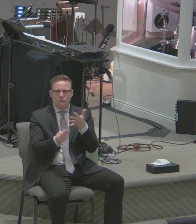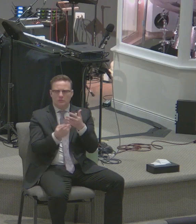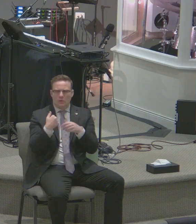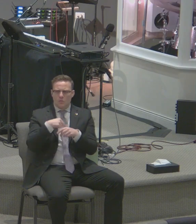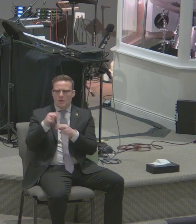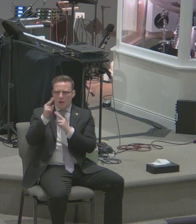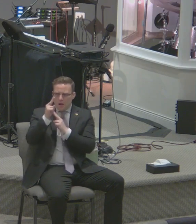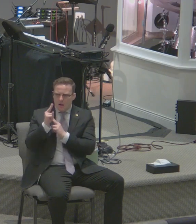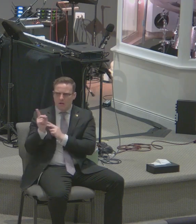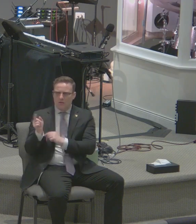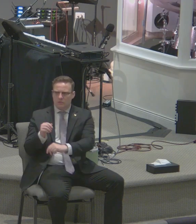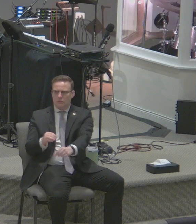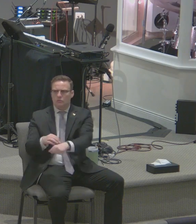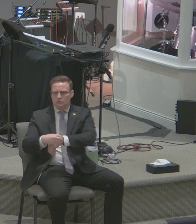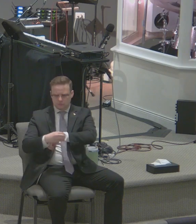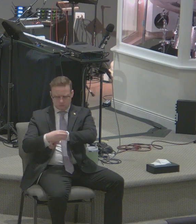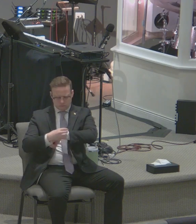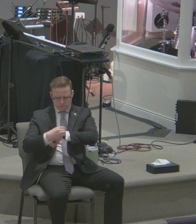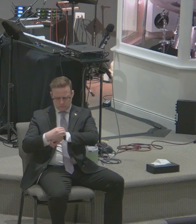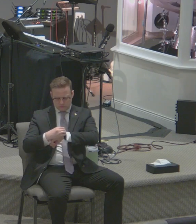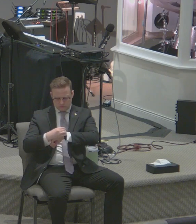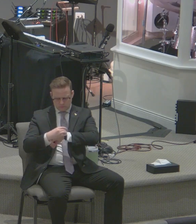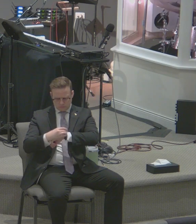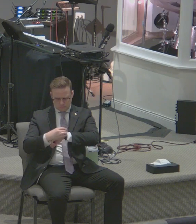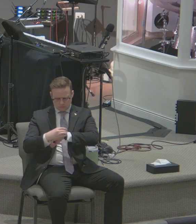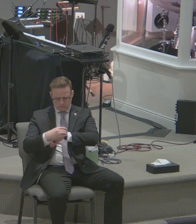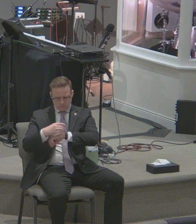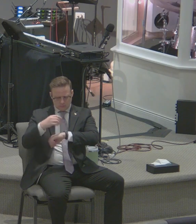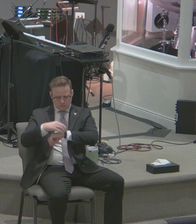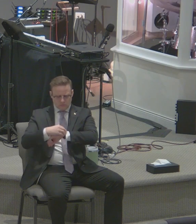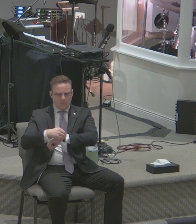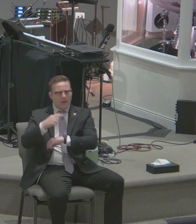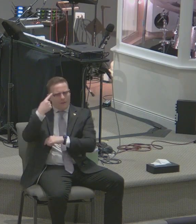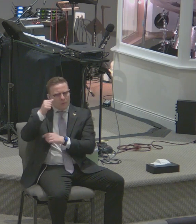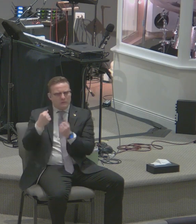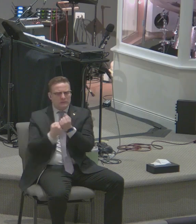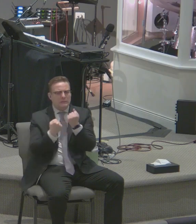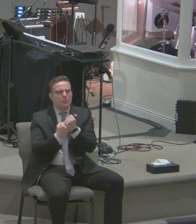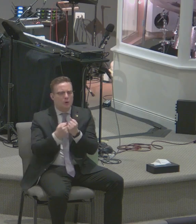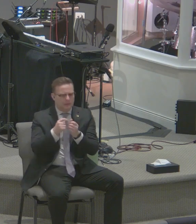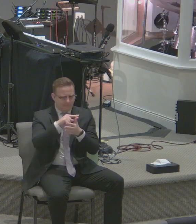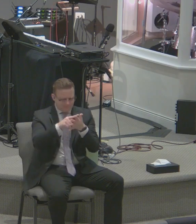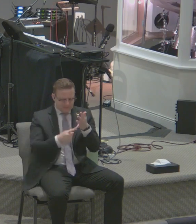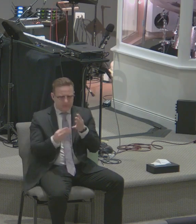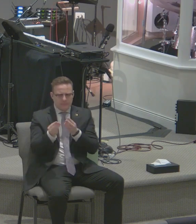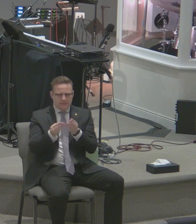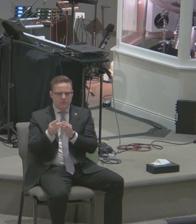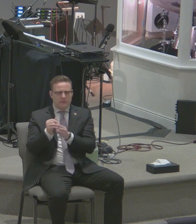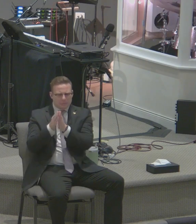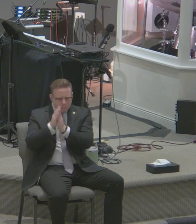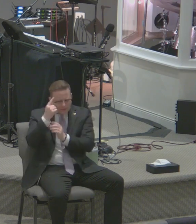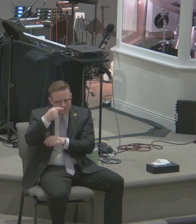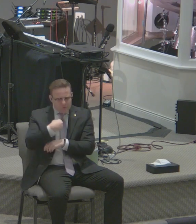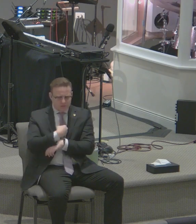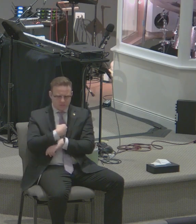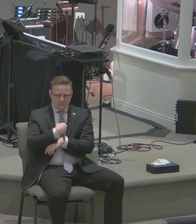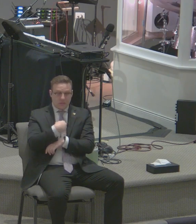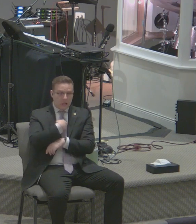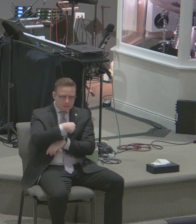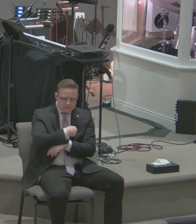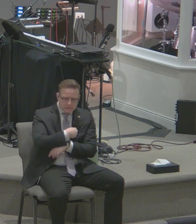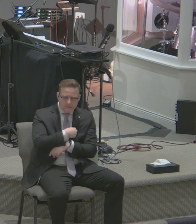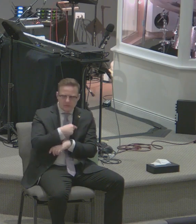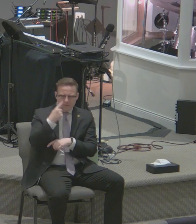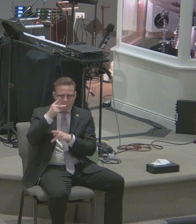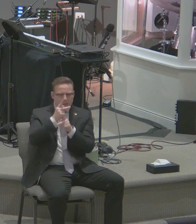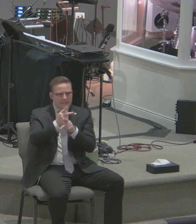Yes. We honor you for supporting the fivefold ministry. We honor you for praying for us. Amen. We honor